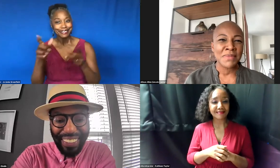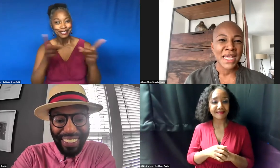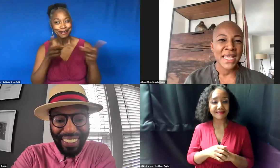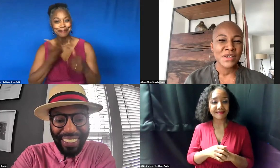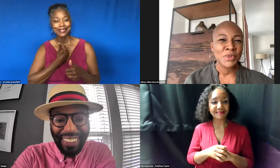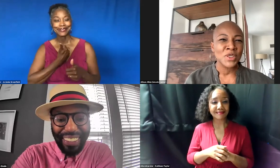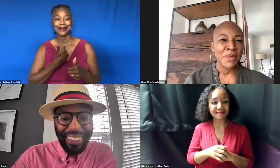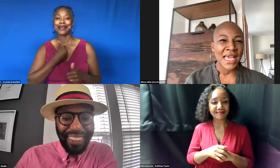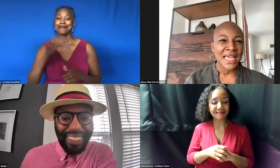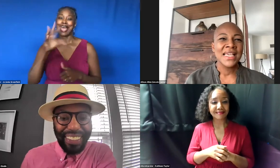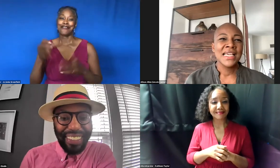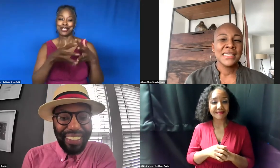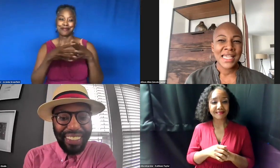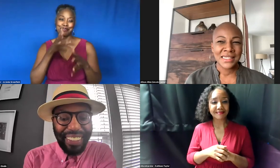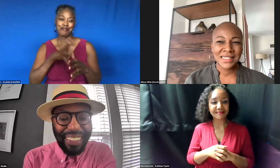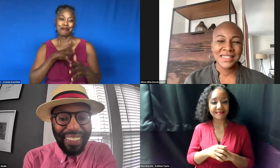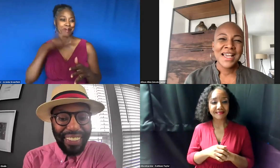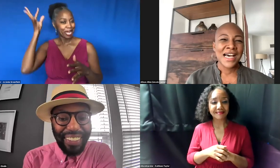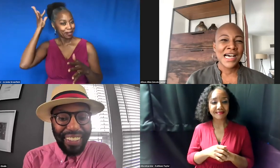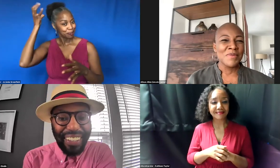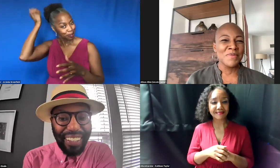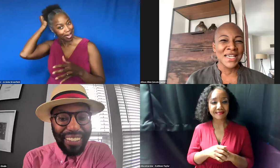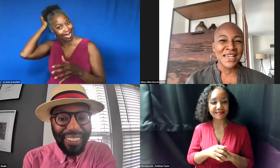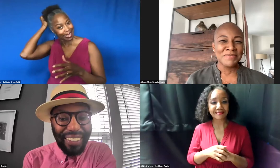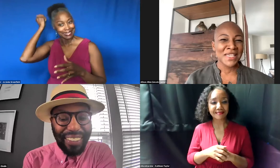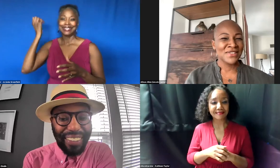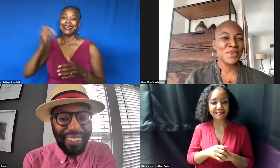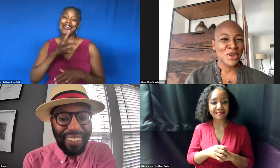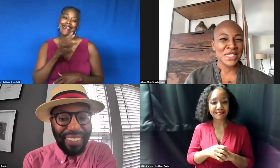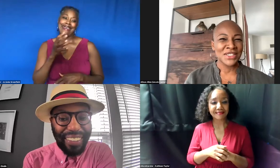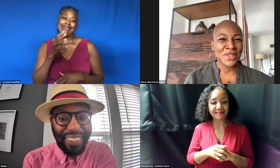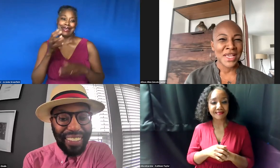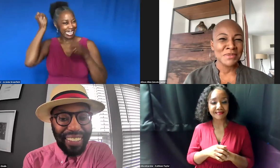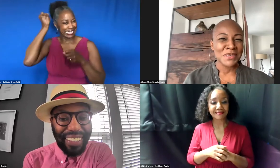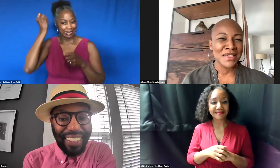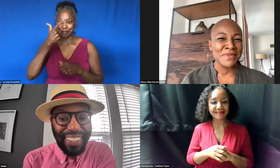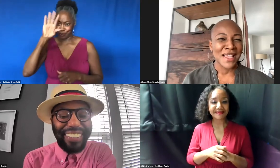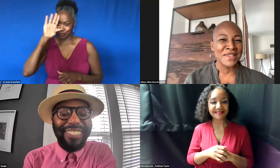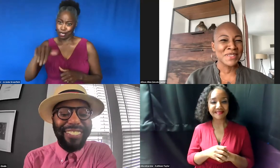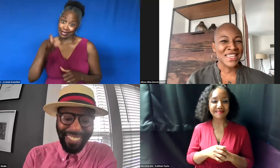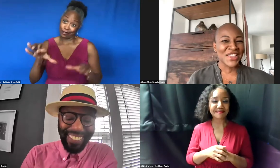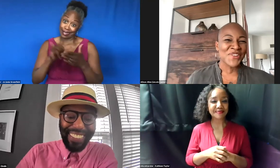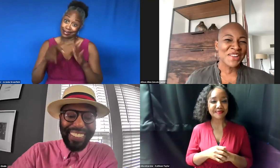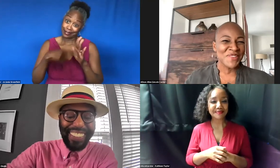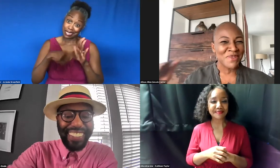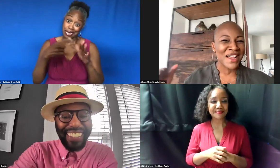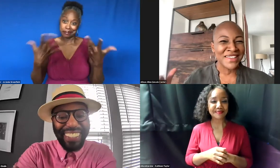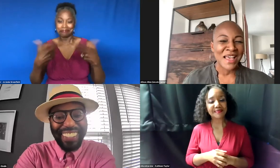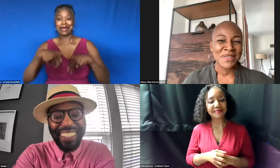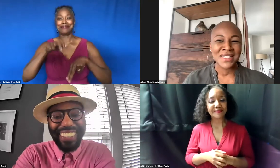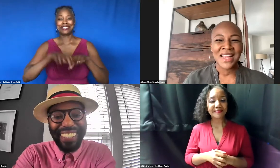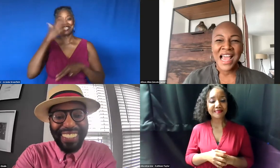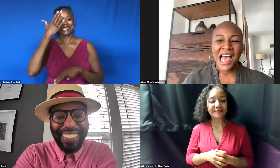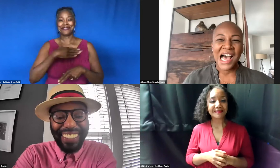African-American woman. My hair is pulled back tight because we know we need to do that sometimes. I am sitting in front of a